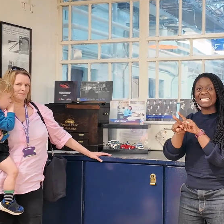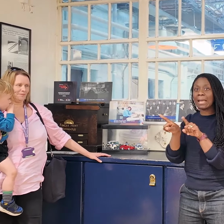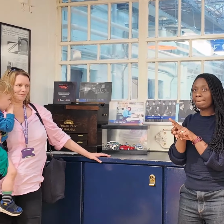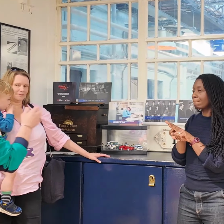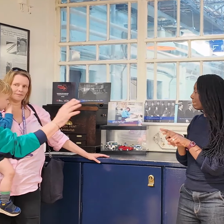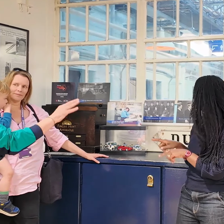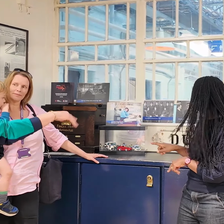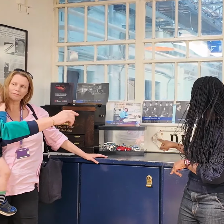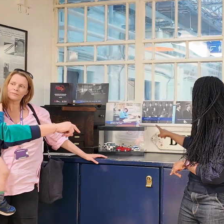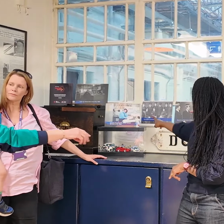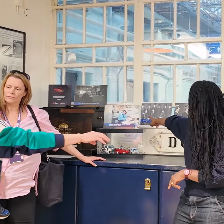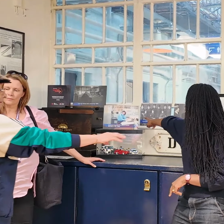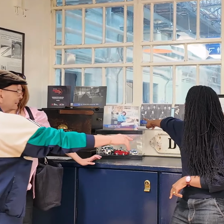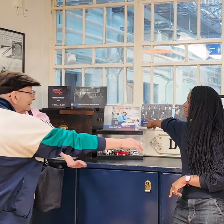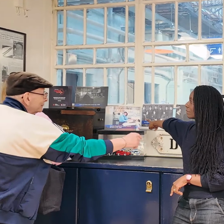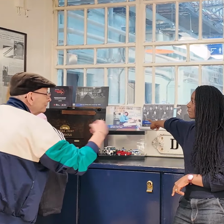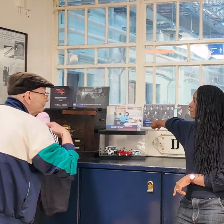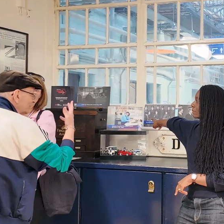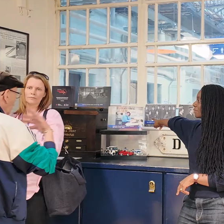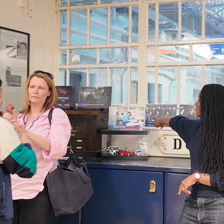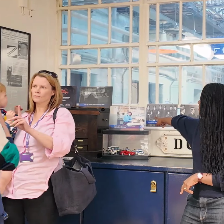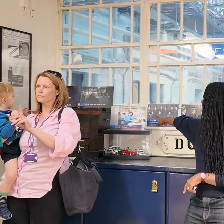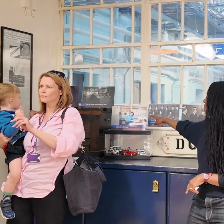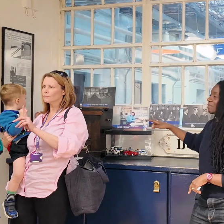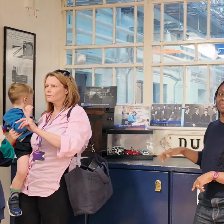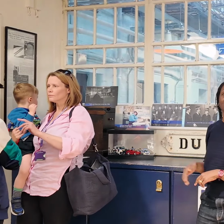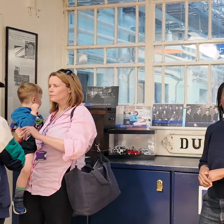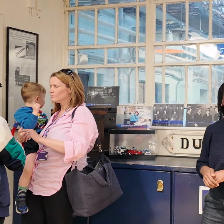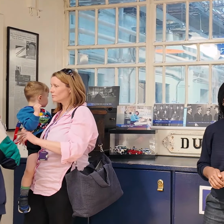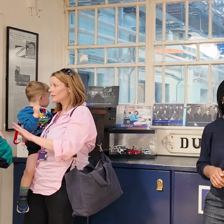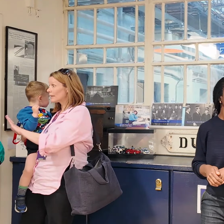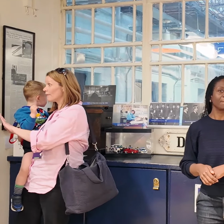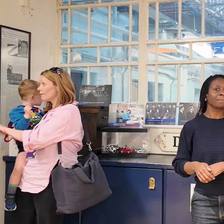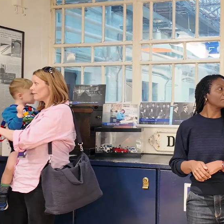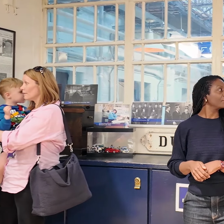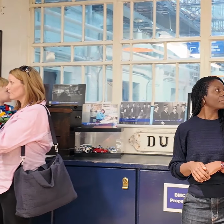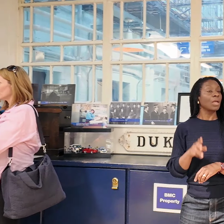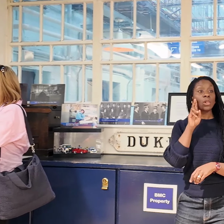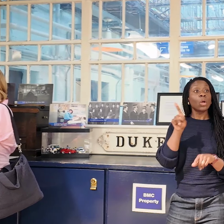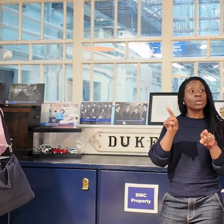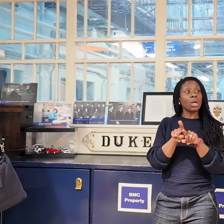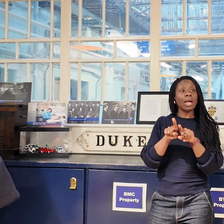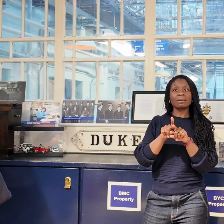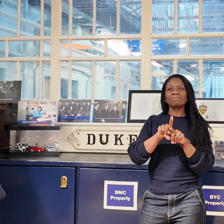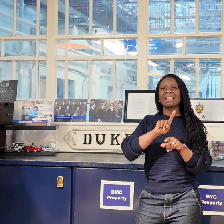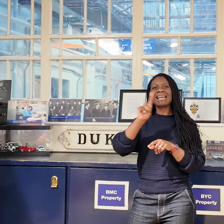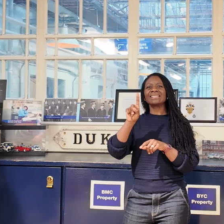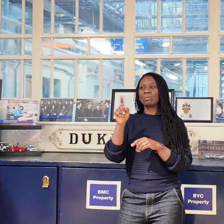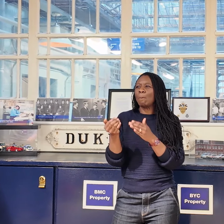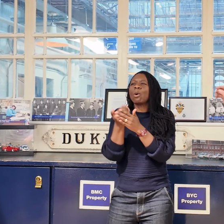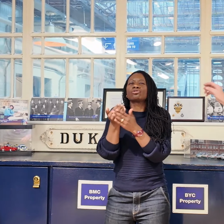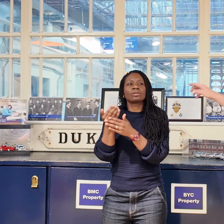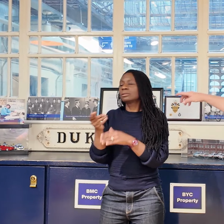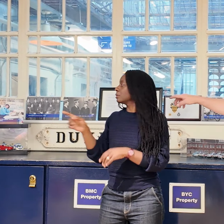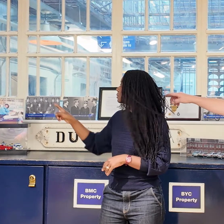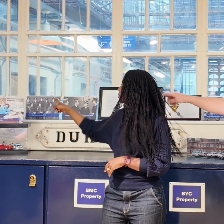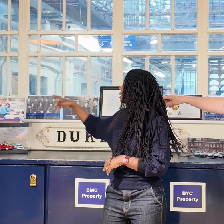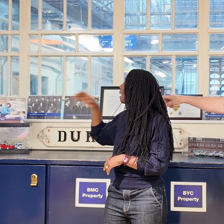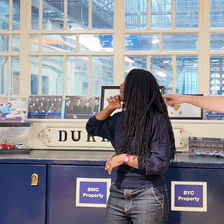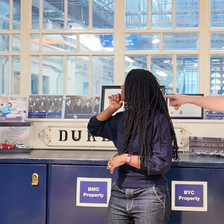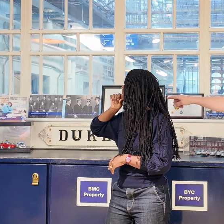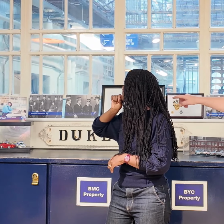This colour photograph on the lower box, again, is what it used to look like in later years. Now that